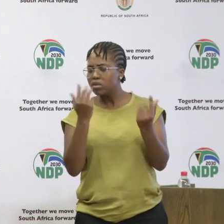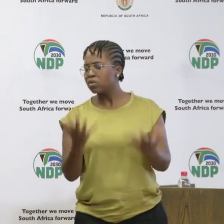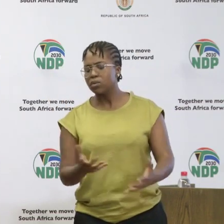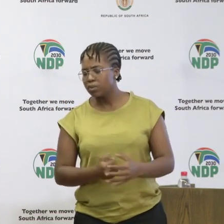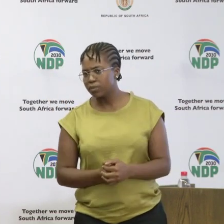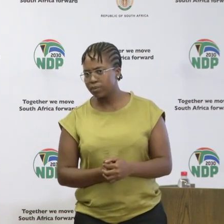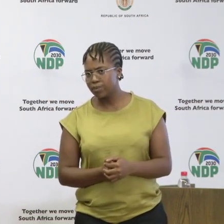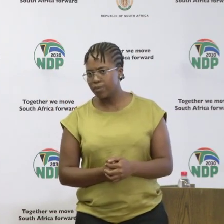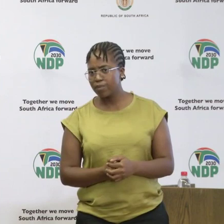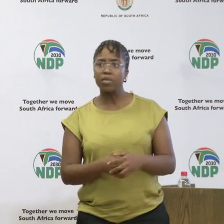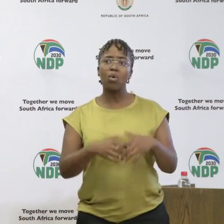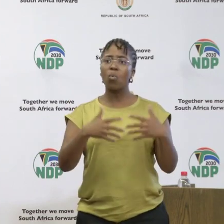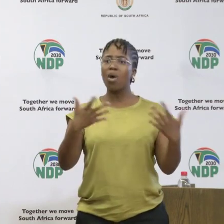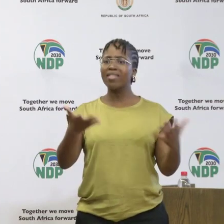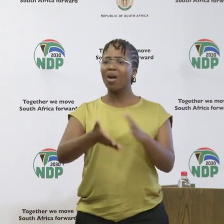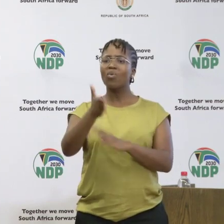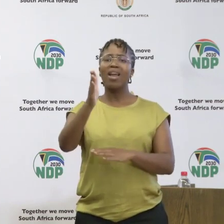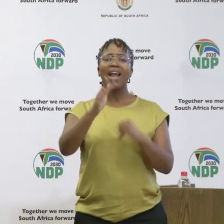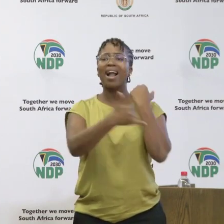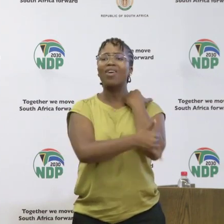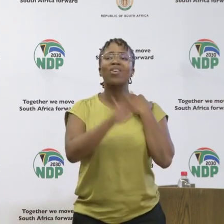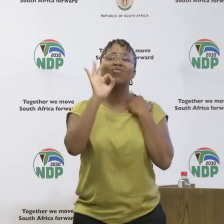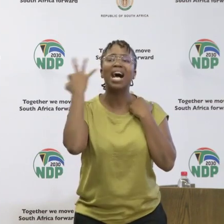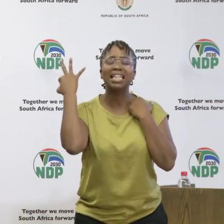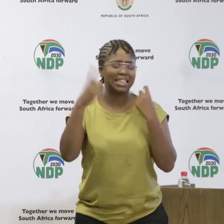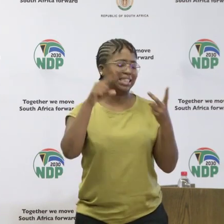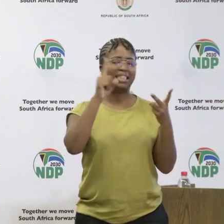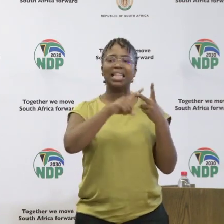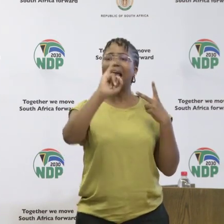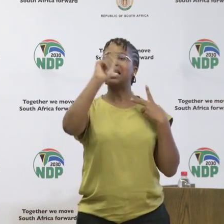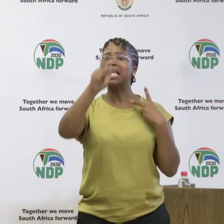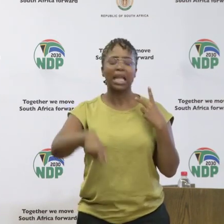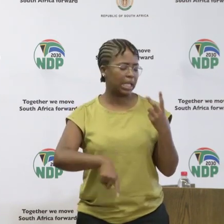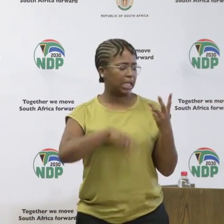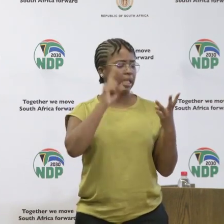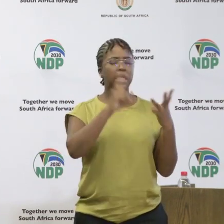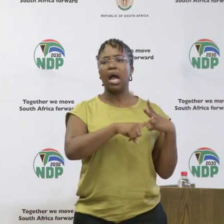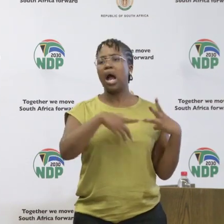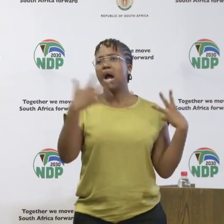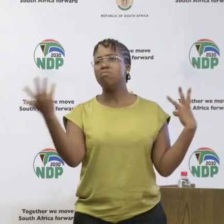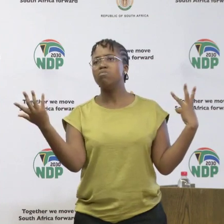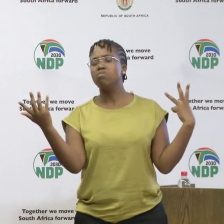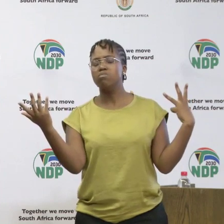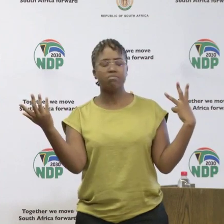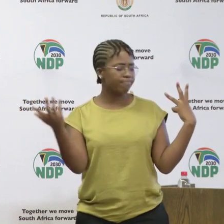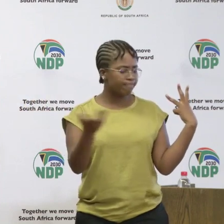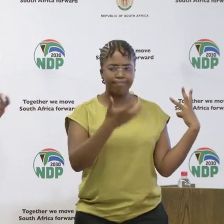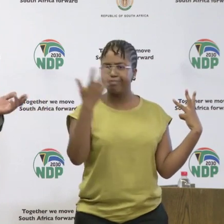out. Whether you go to France, whether you go to Italy, whether you go to